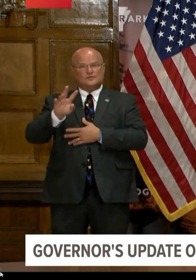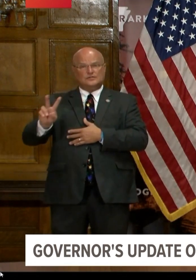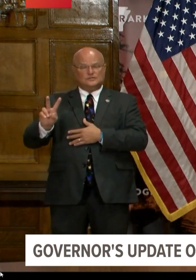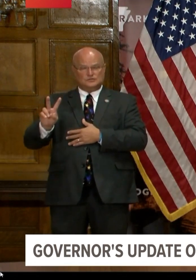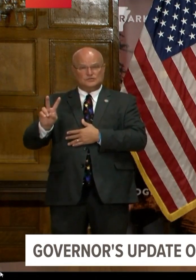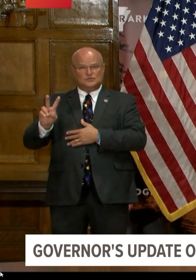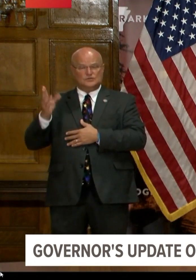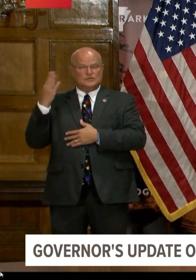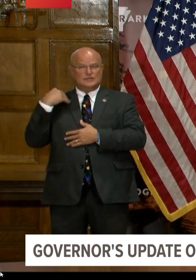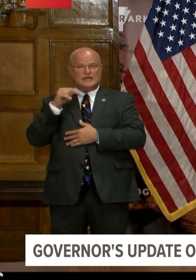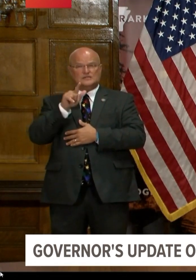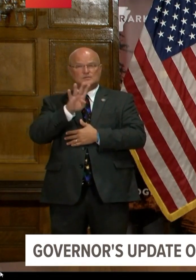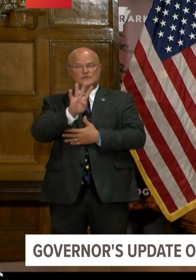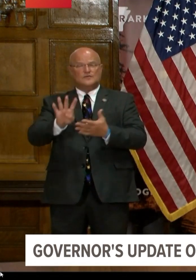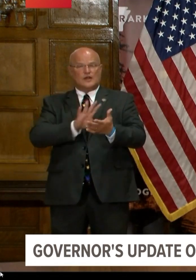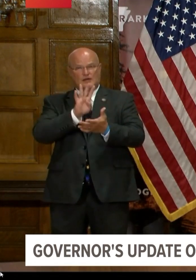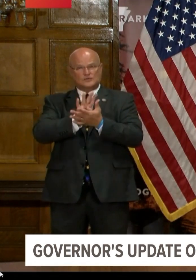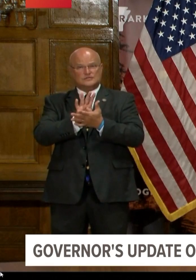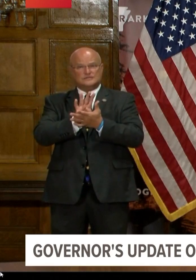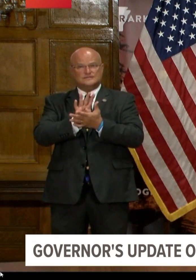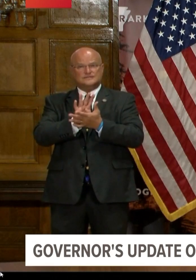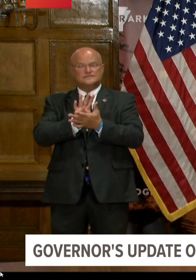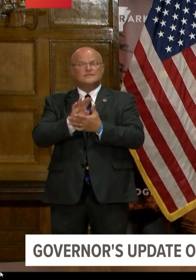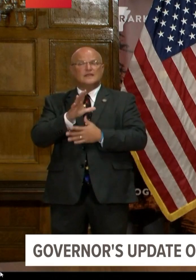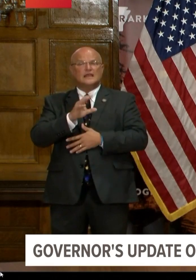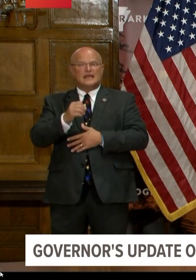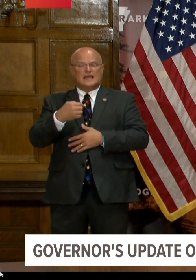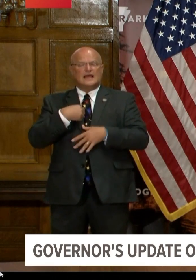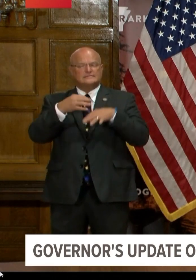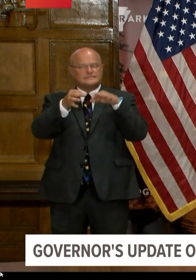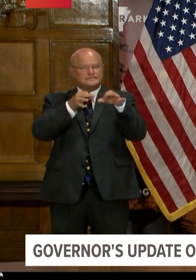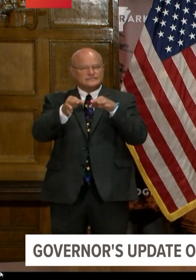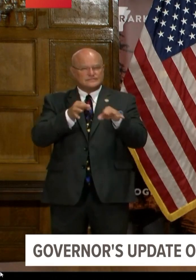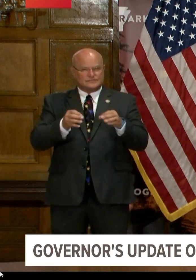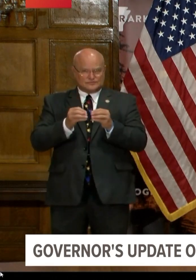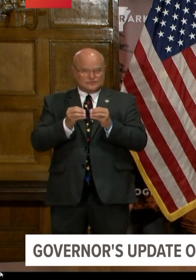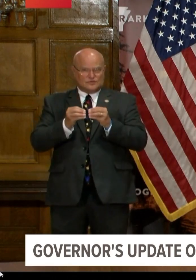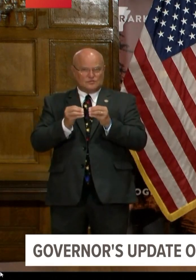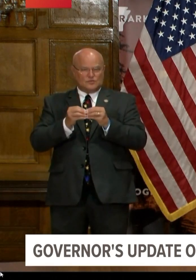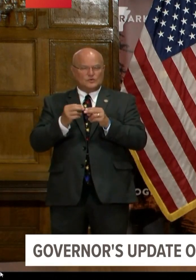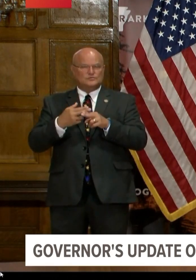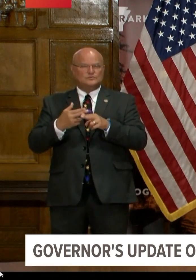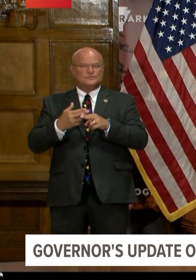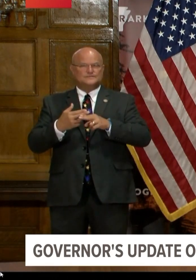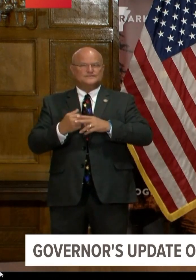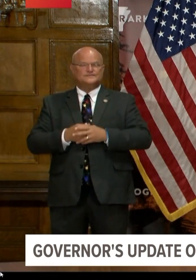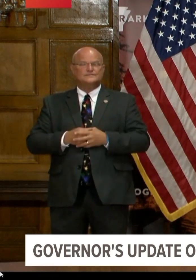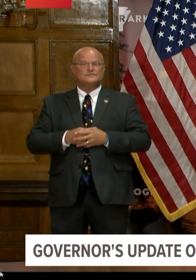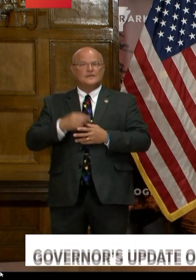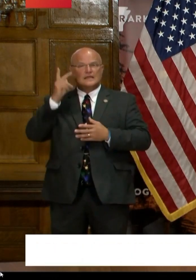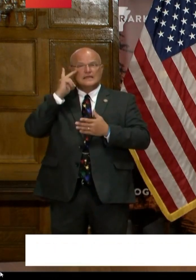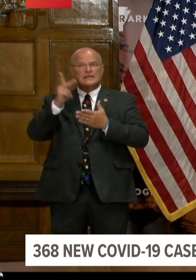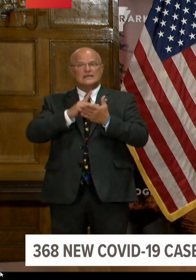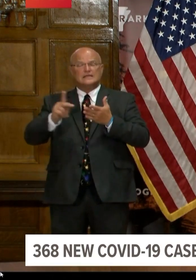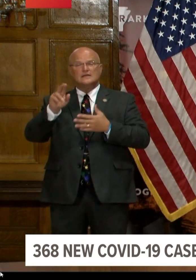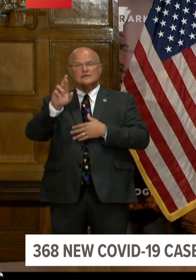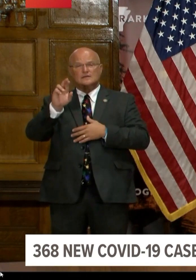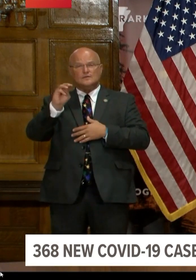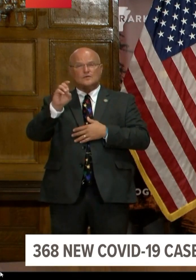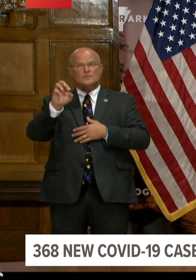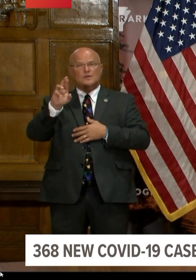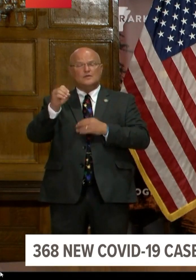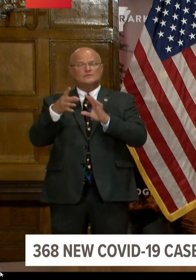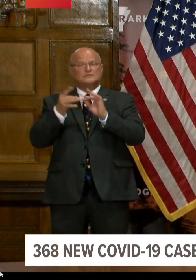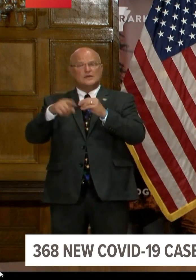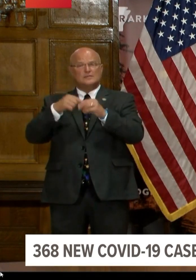4,542 over the last 24 hours, and I'll go through that in more detail shortly. Secretary Romero will talk about